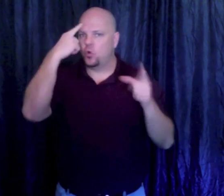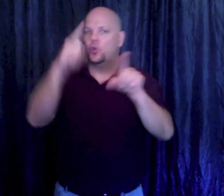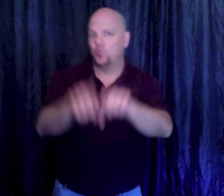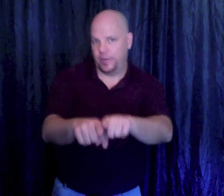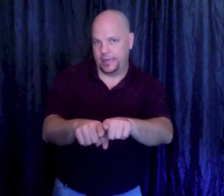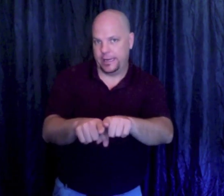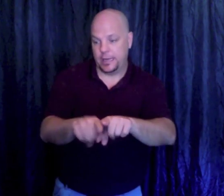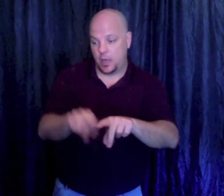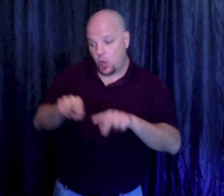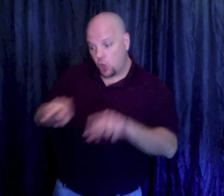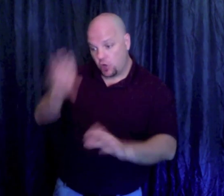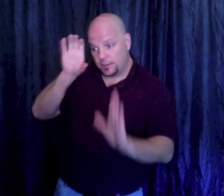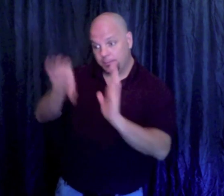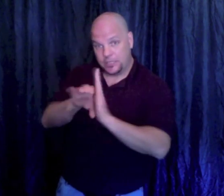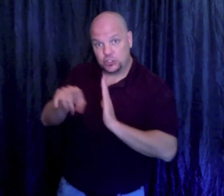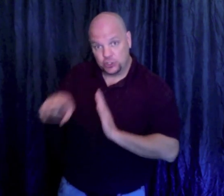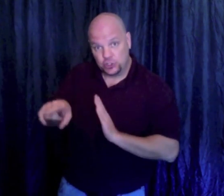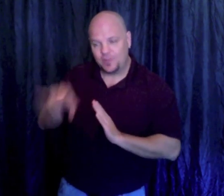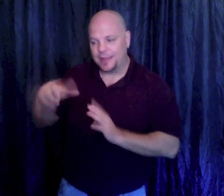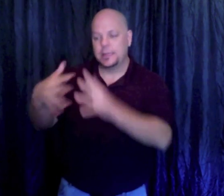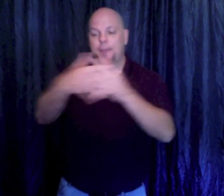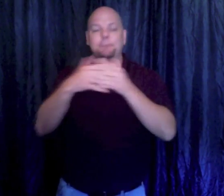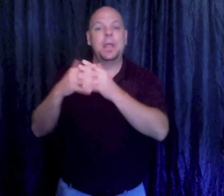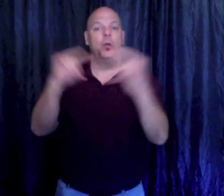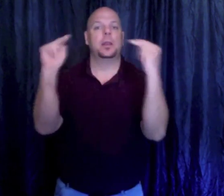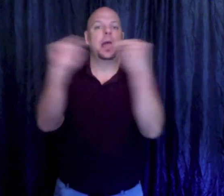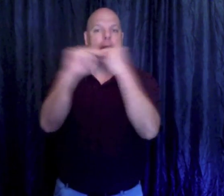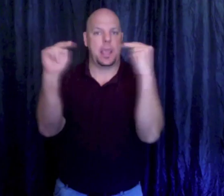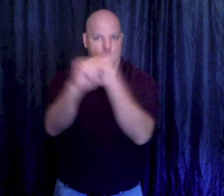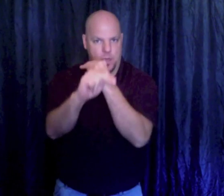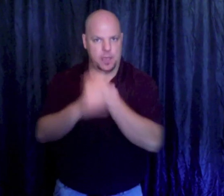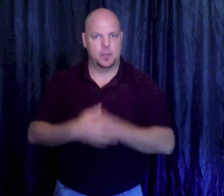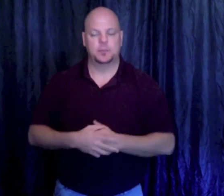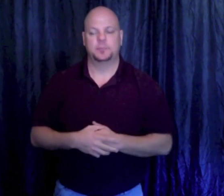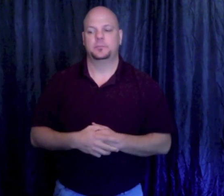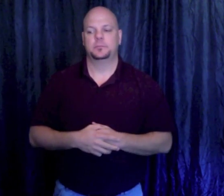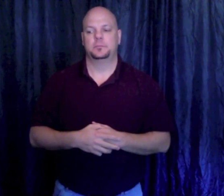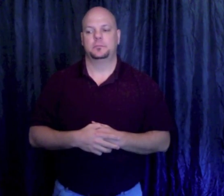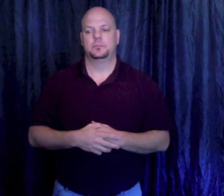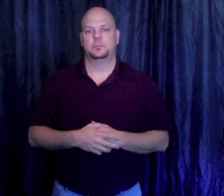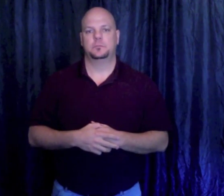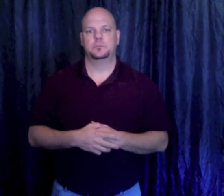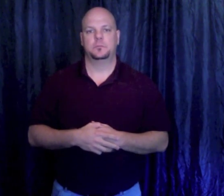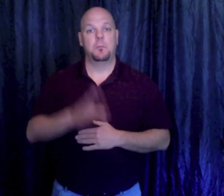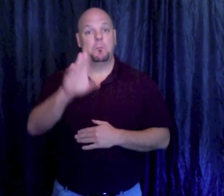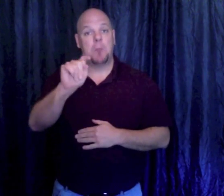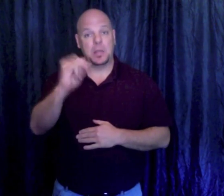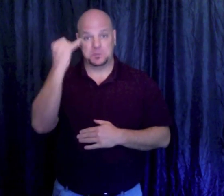is an American highway. So if I was in, say, England, this